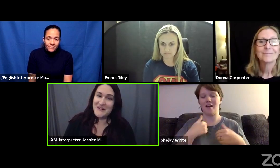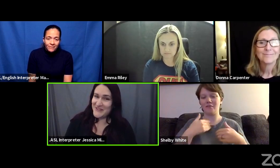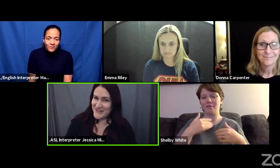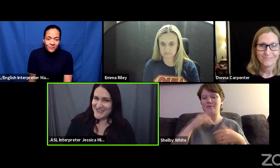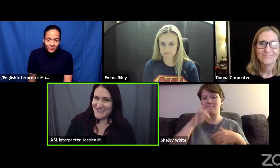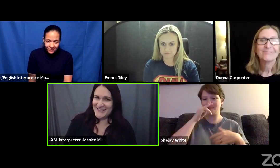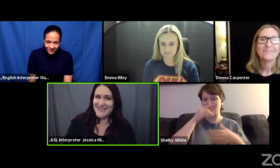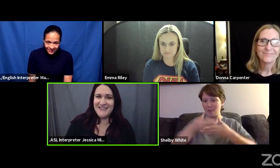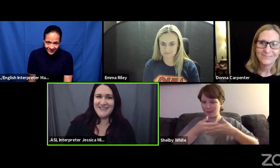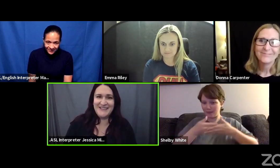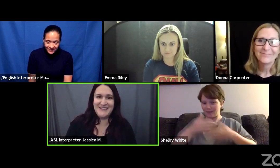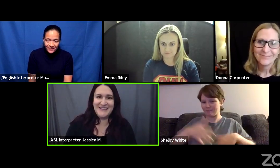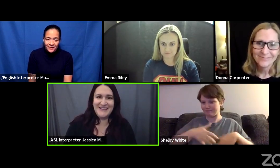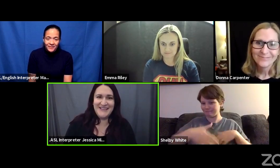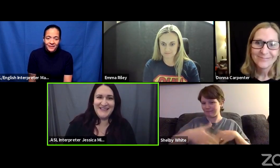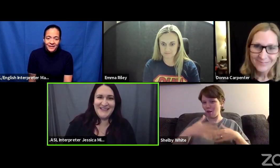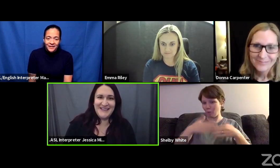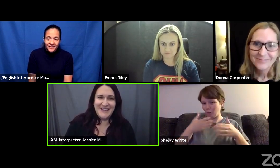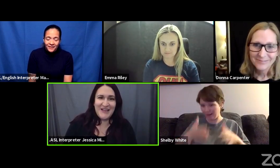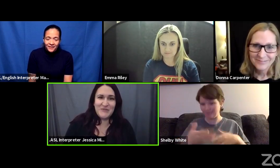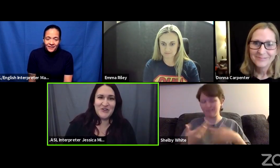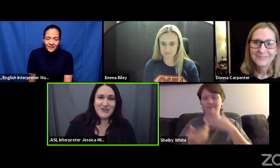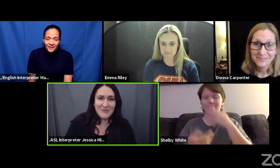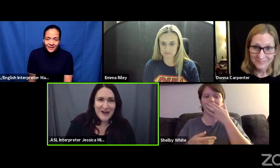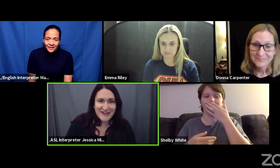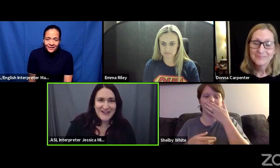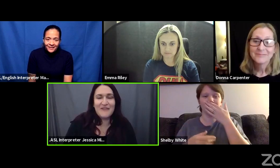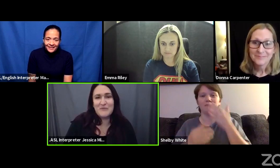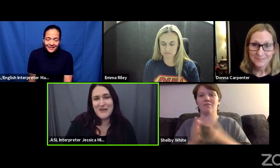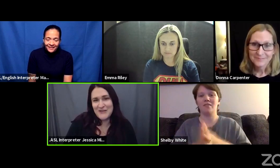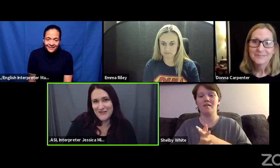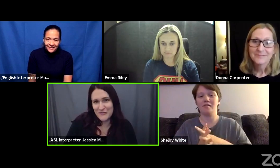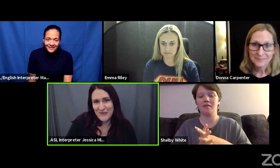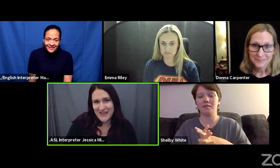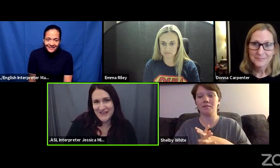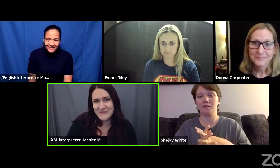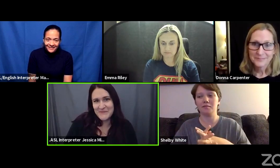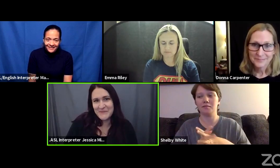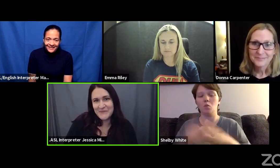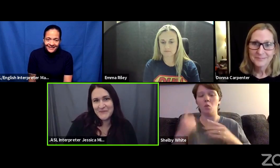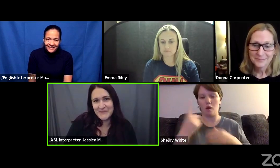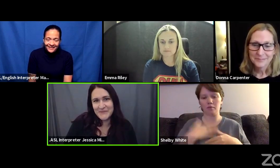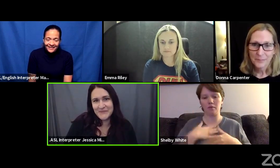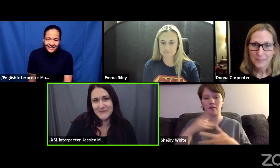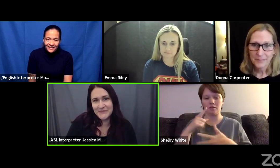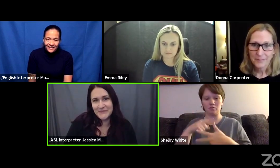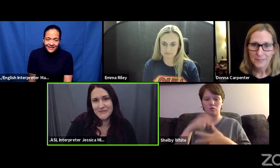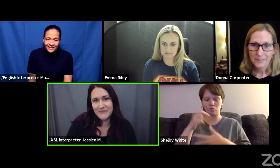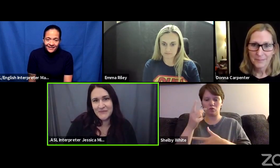I have 3 dogs. I'm currently pregnant. I have a baby on the way.